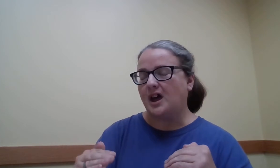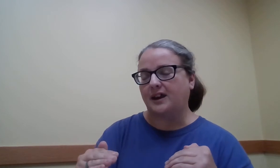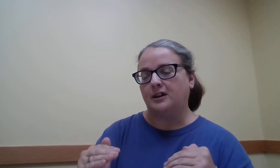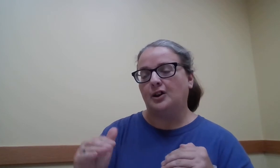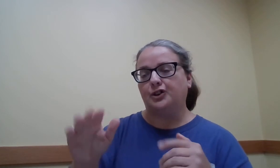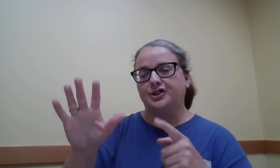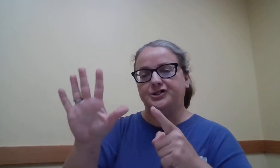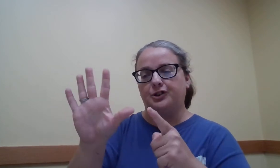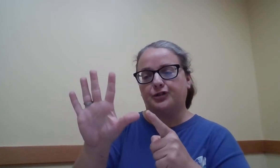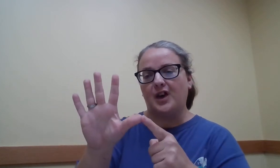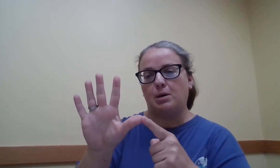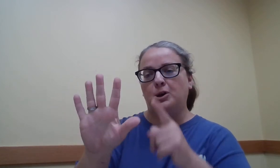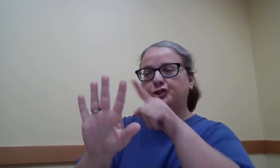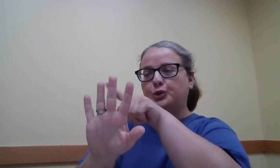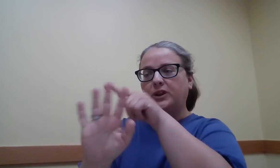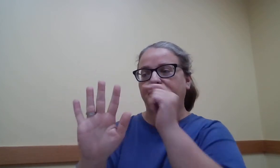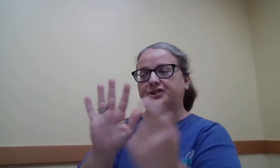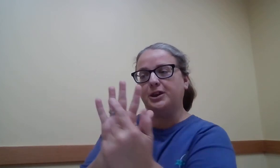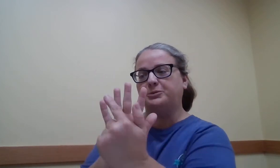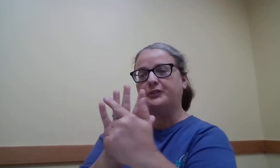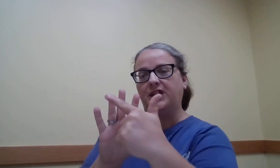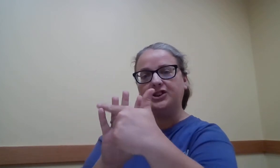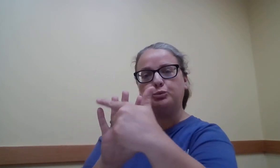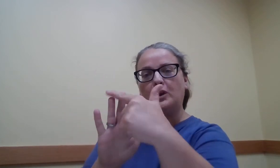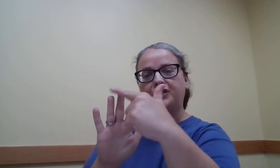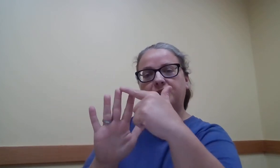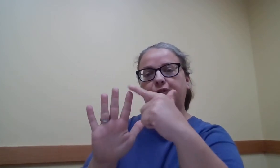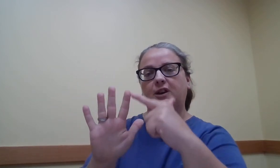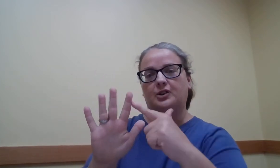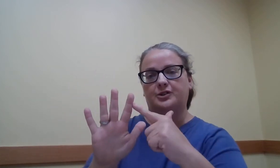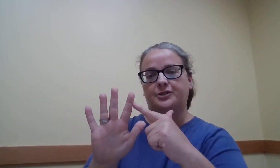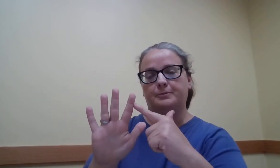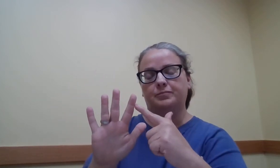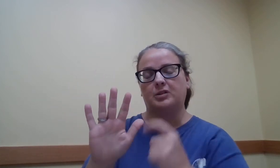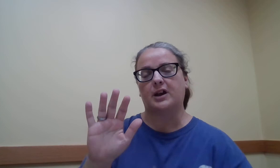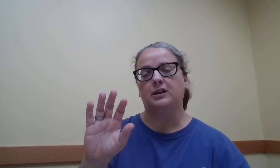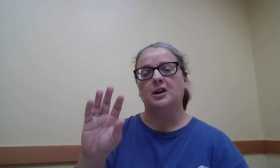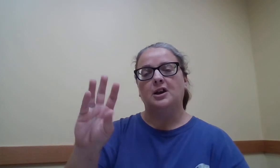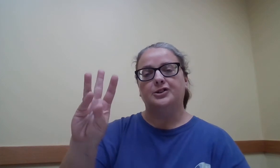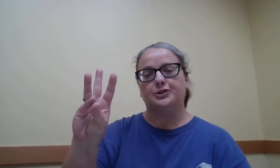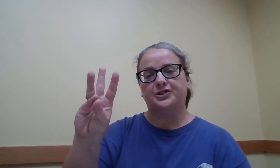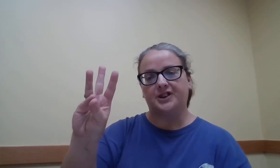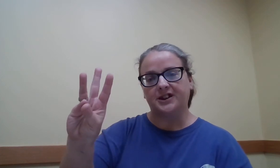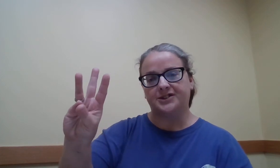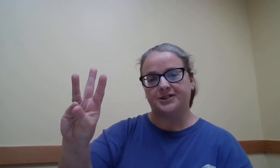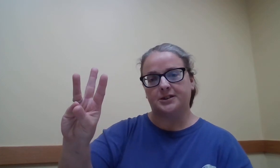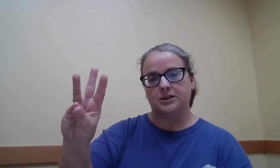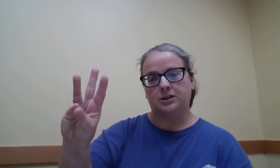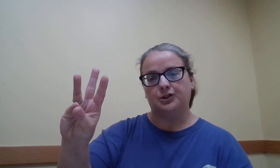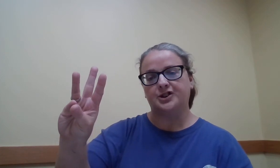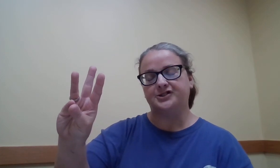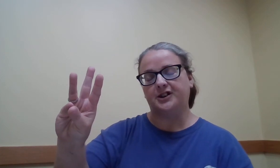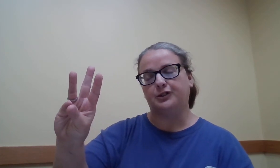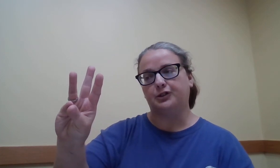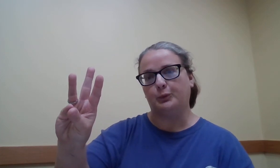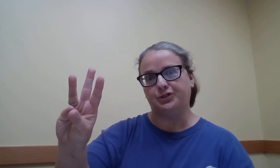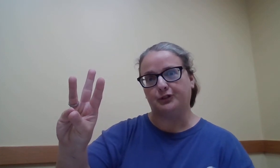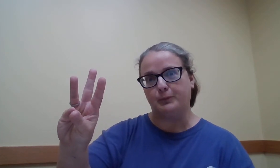9, you're touching your thumb to the tips of each one of these fingers, okay? So 6, you're touching with your